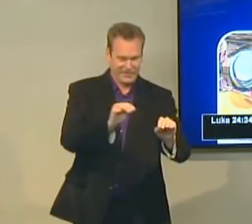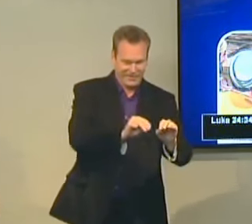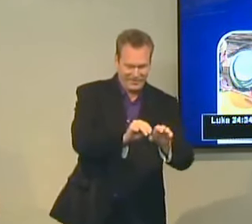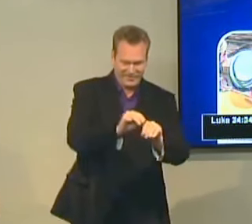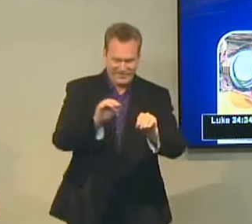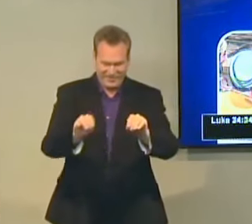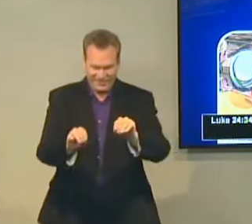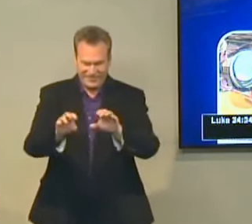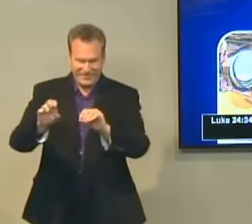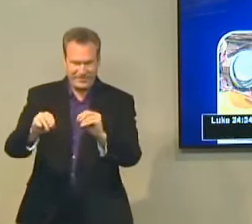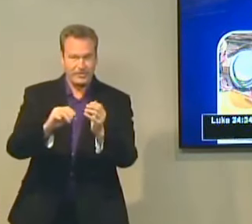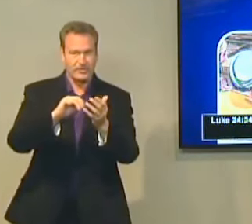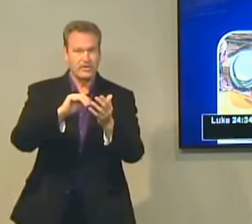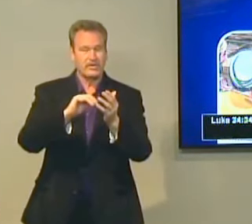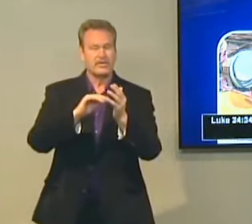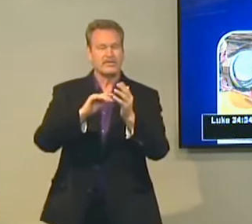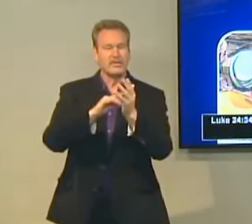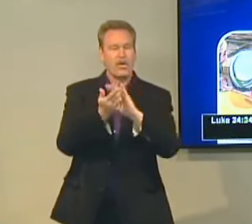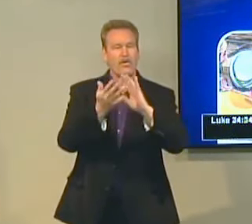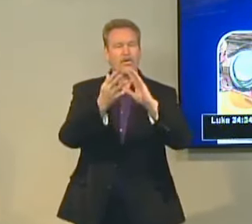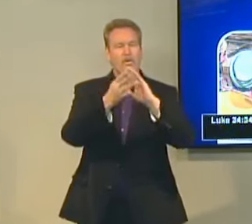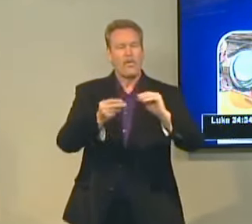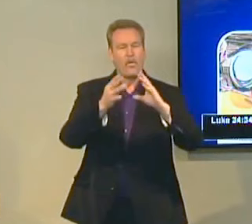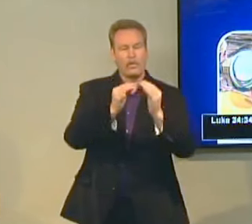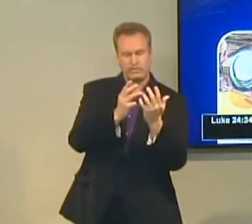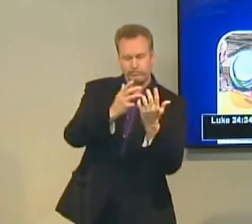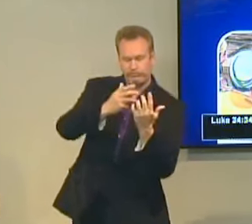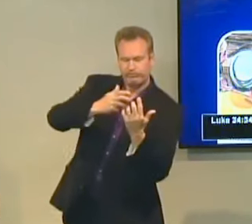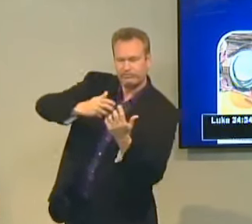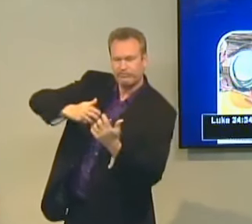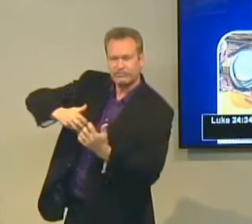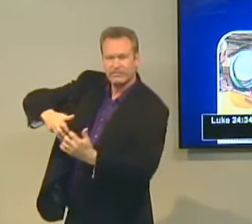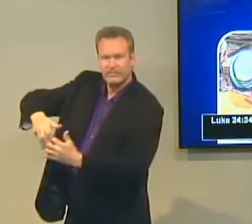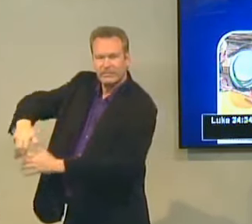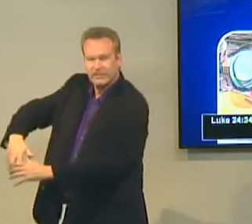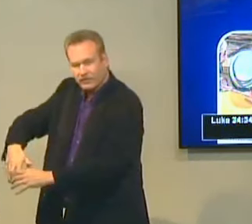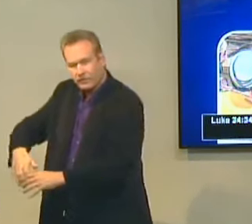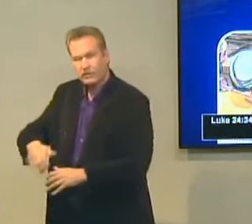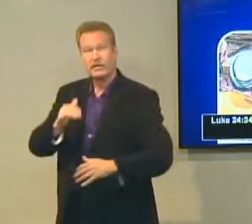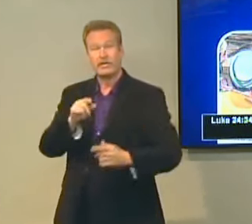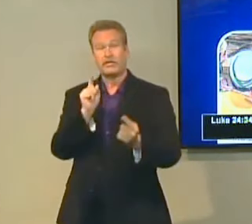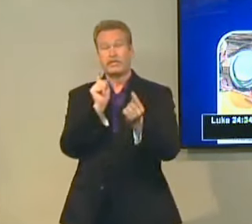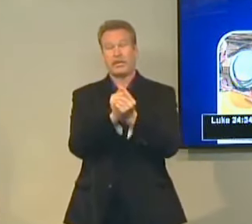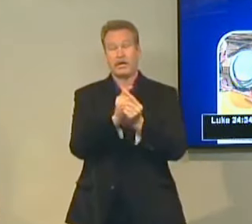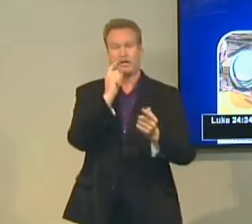out. Okay. Which happened first. Second. Third. Fourth. And then. Try to see how it fits together.